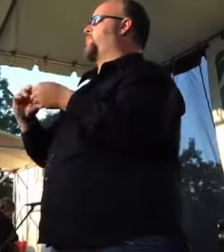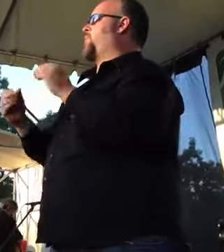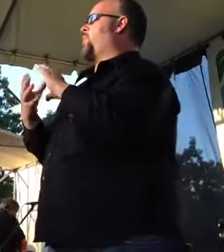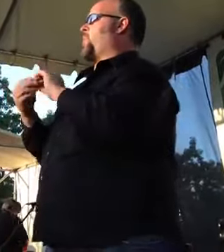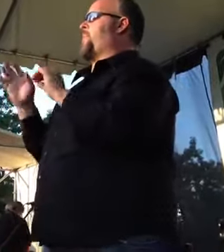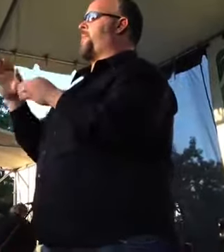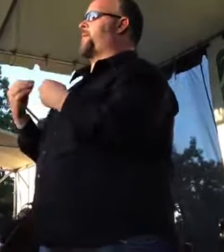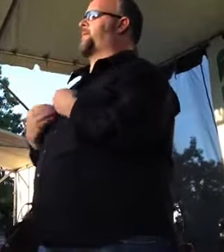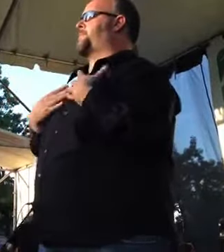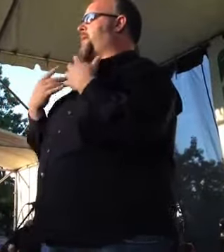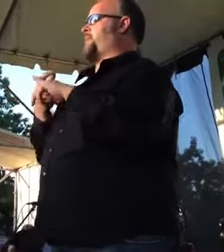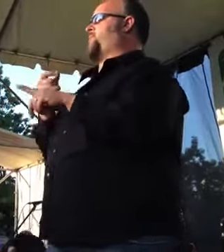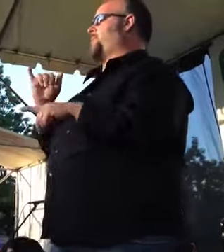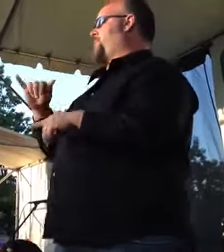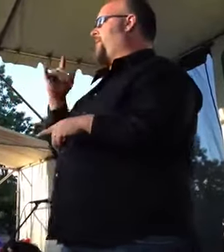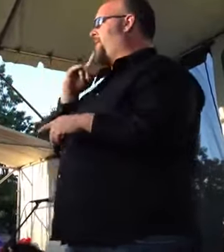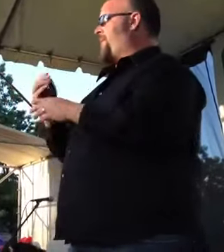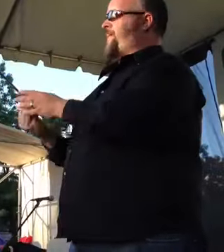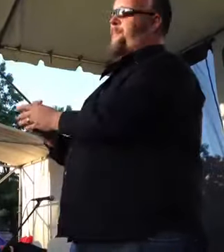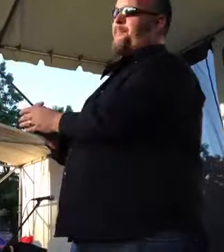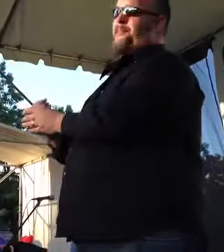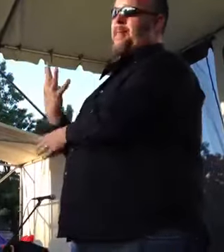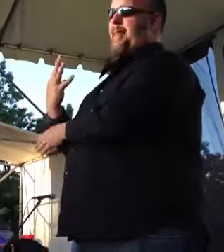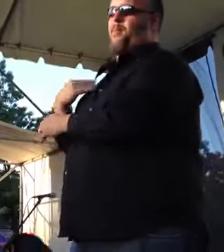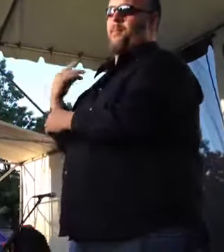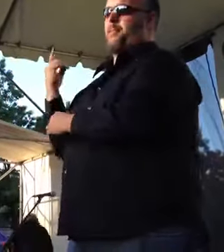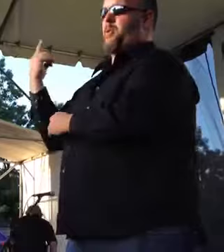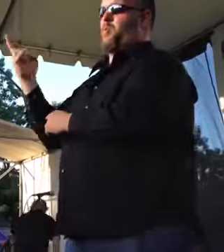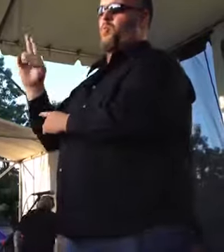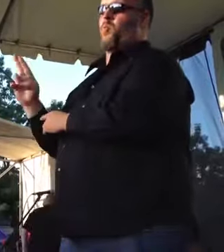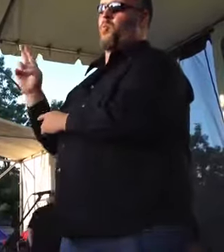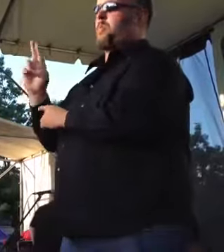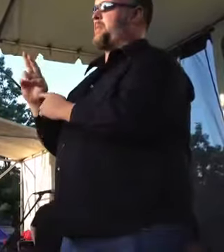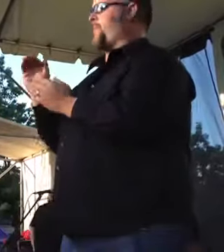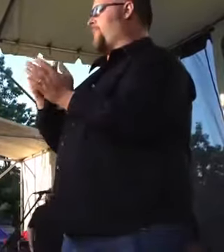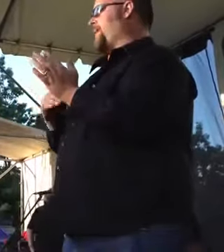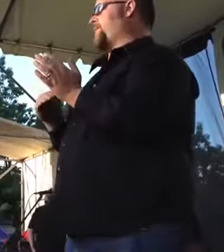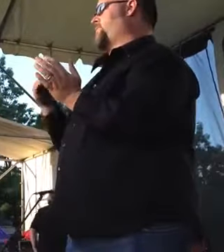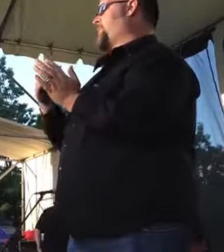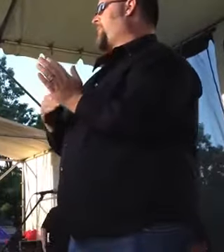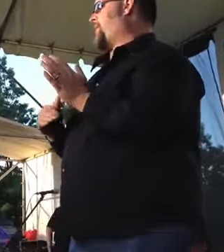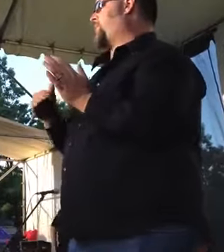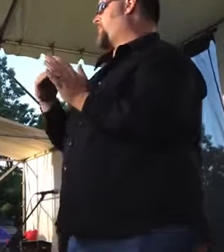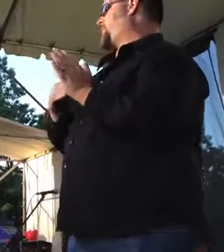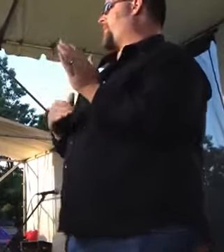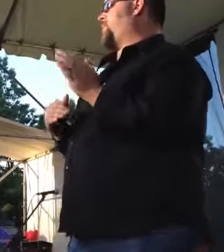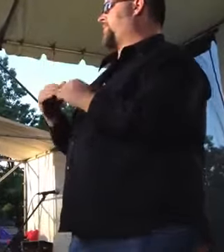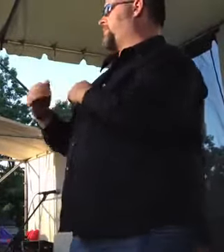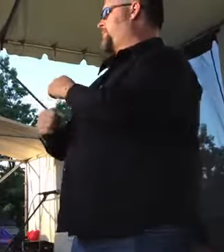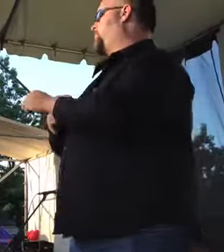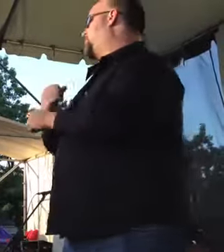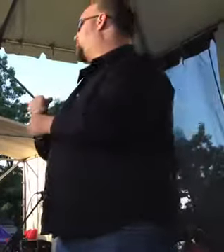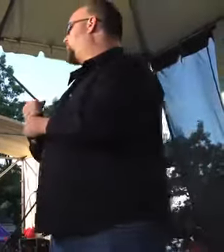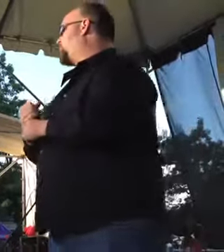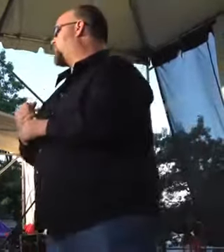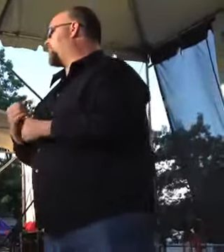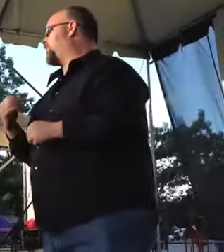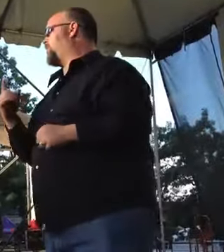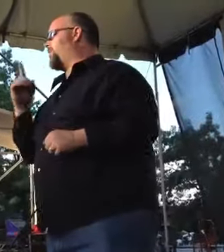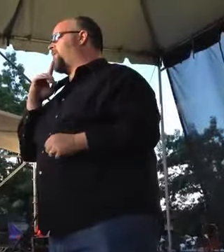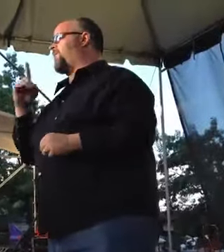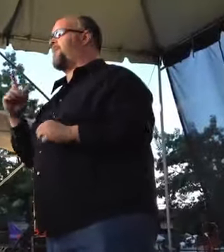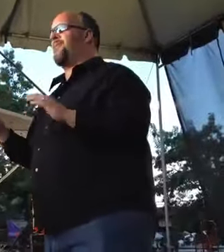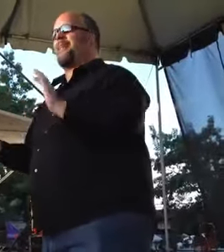from it. So we're talking about a plant that we have been using for thousands and thousands and thousands of years, and that it's illegal